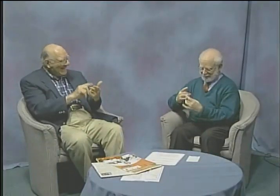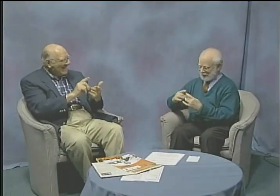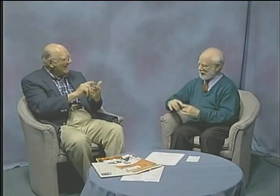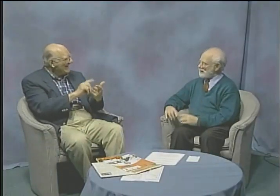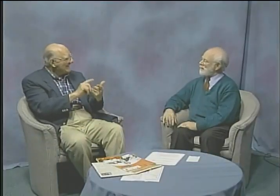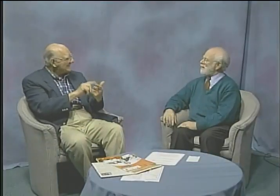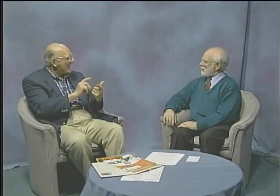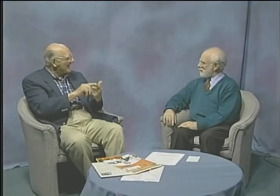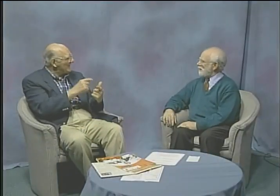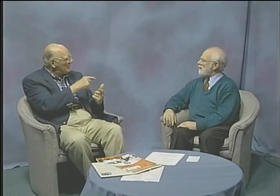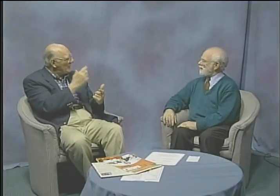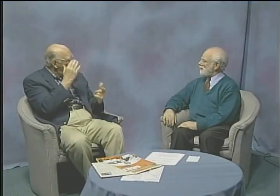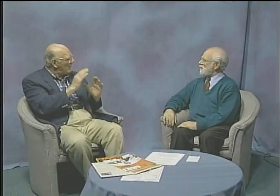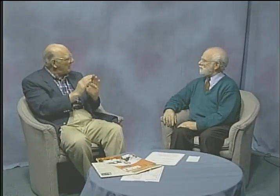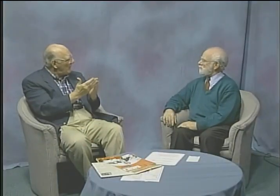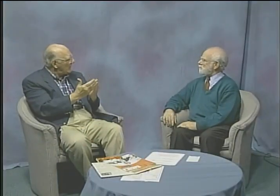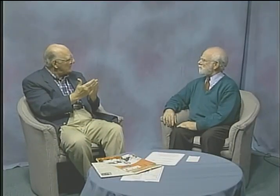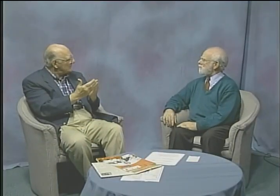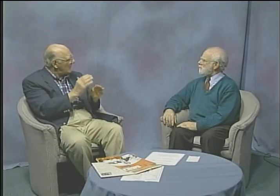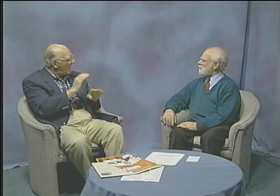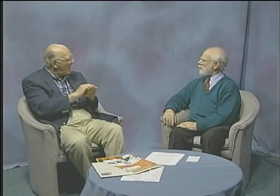Interesting. Second, you know the book on